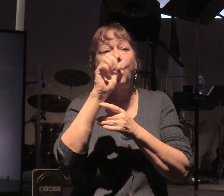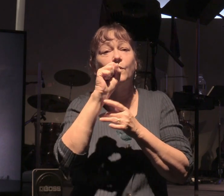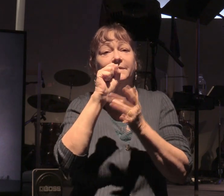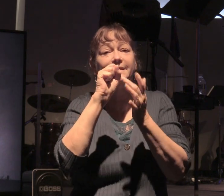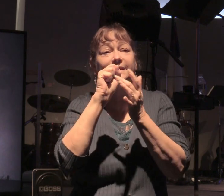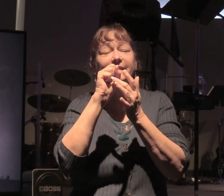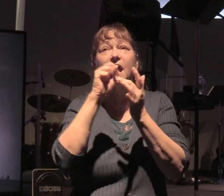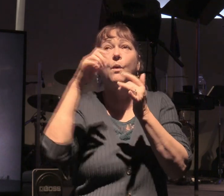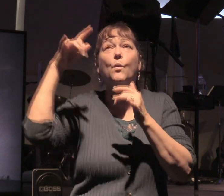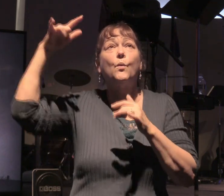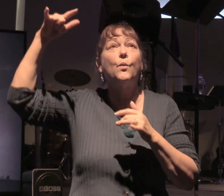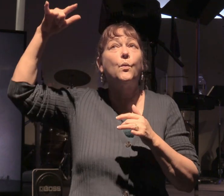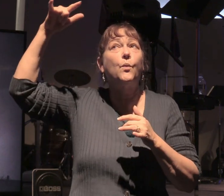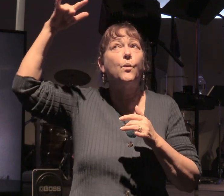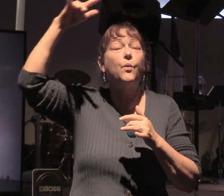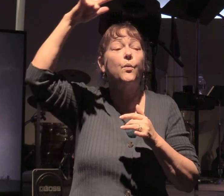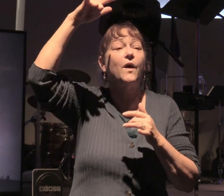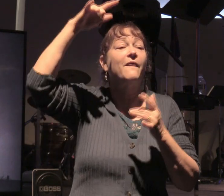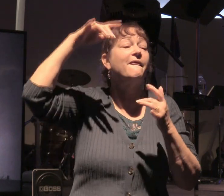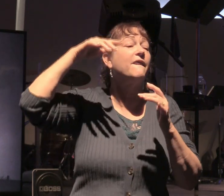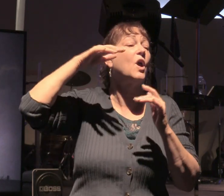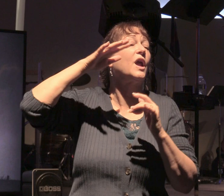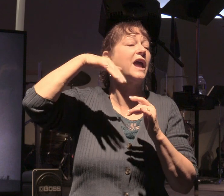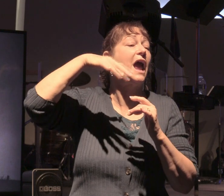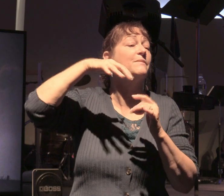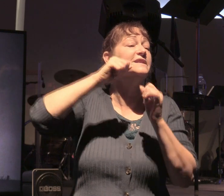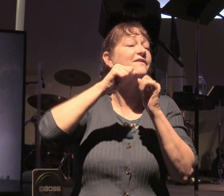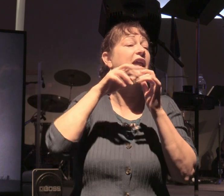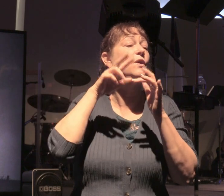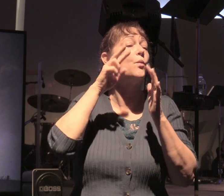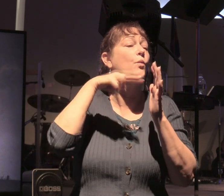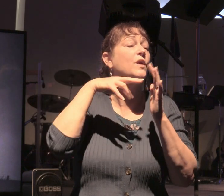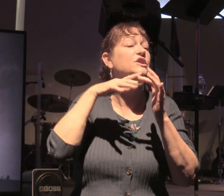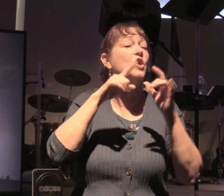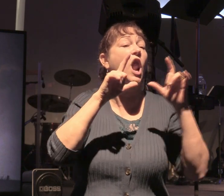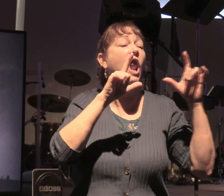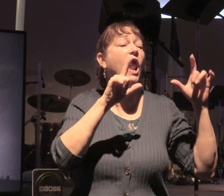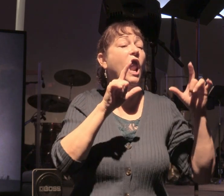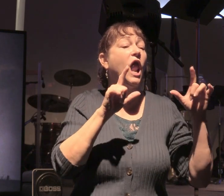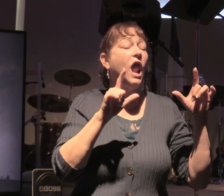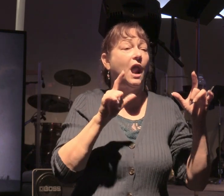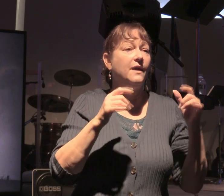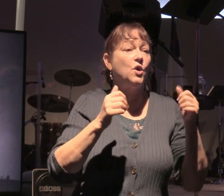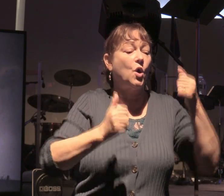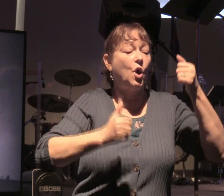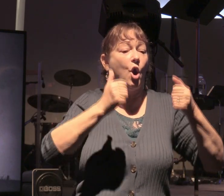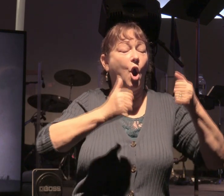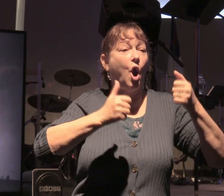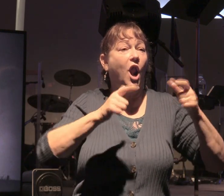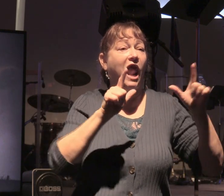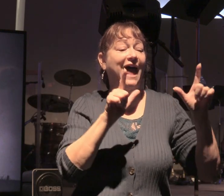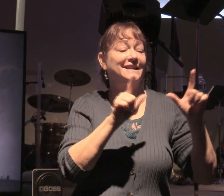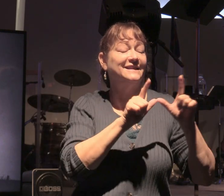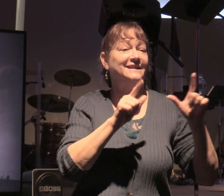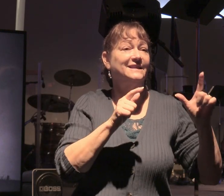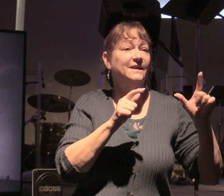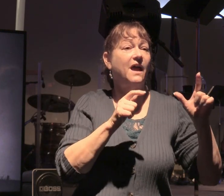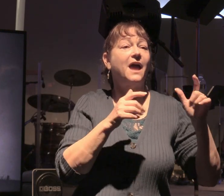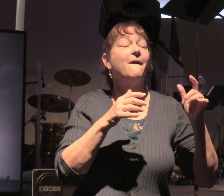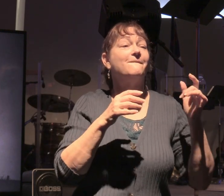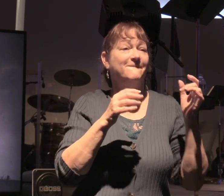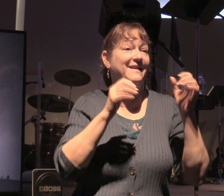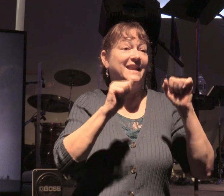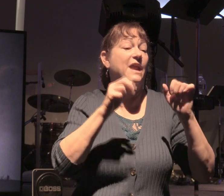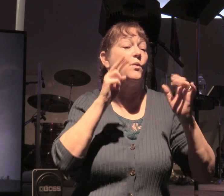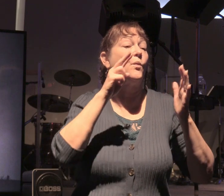equipped with cameras that can read your license plate from miles away. Cameras on major routes, tracking